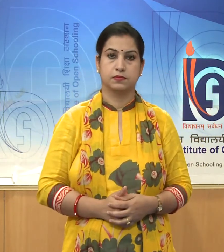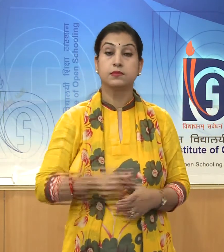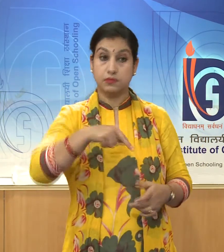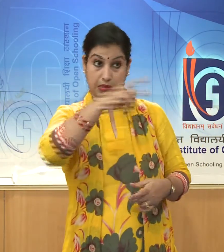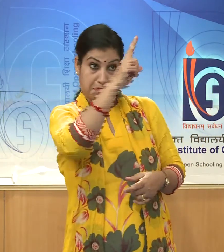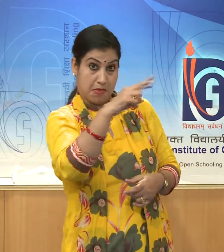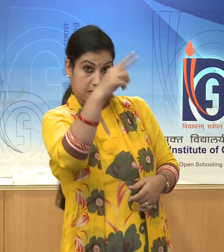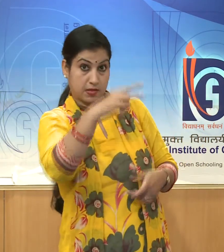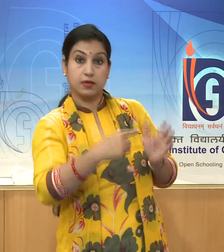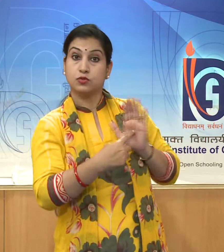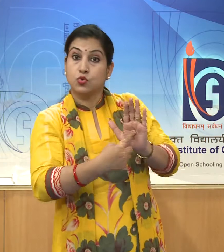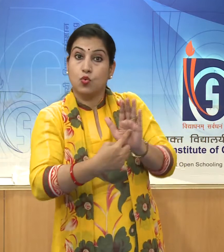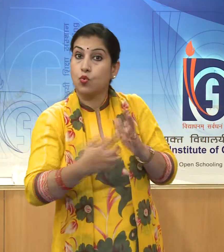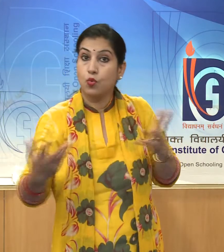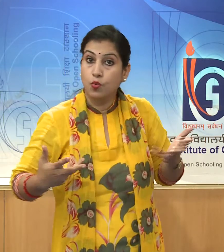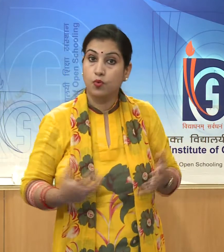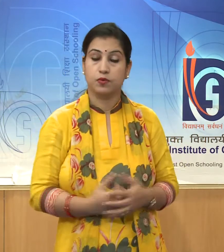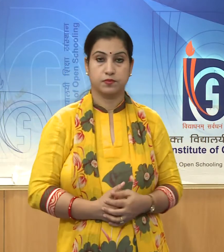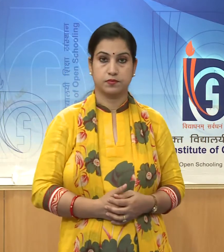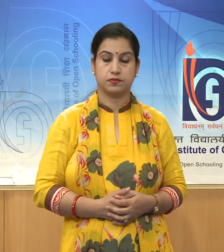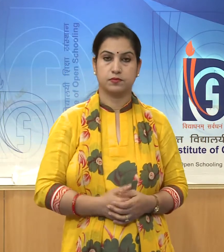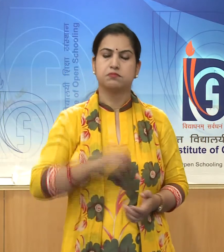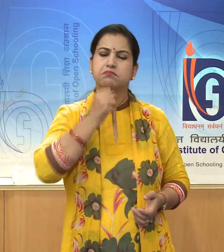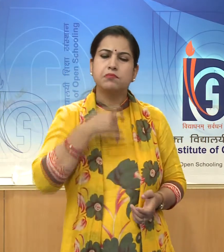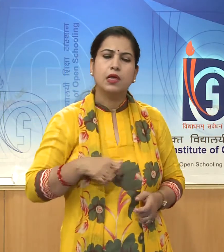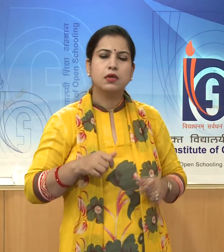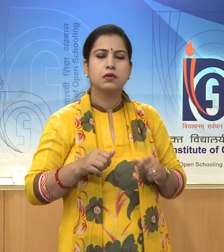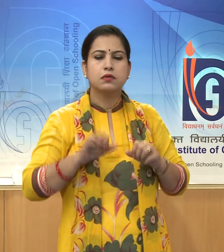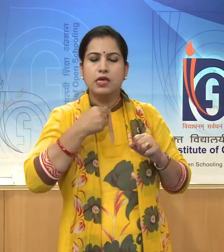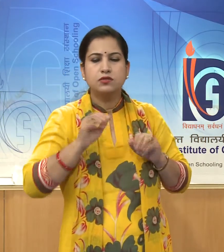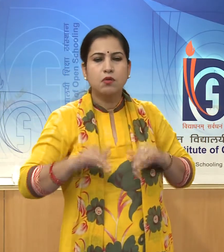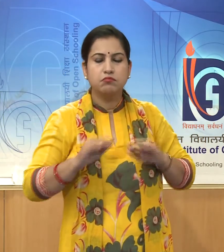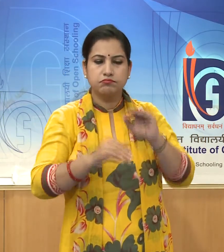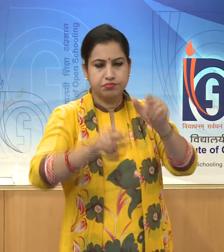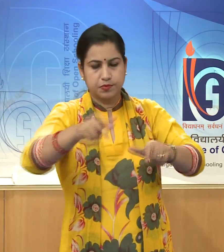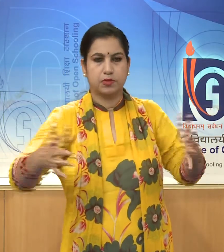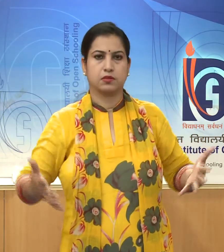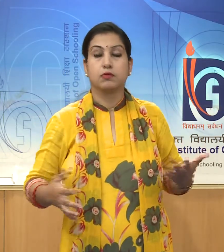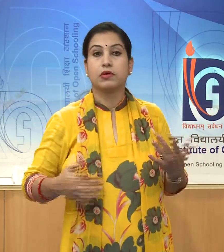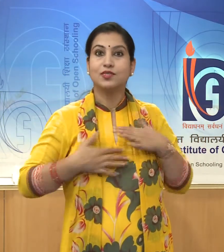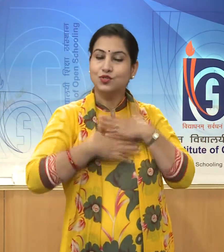The painting shows young people enjoying